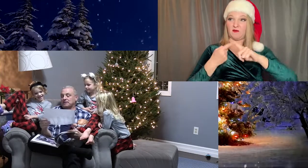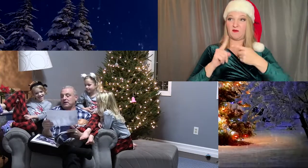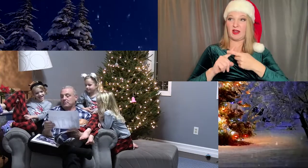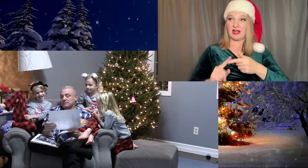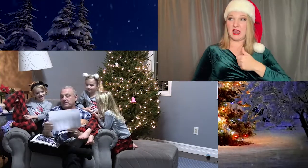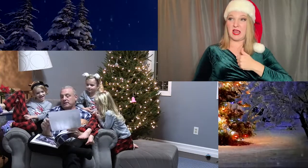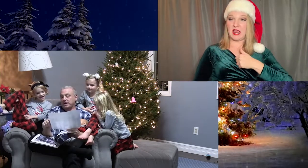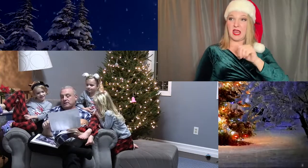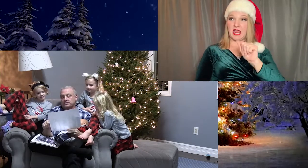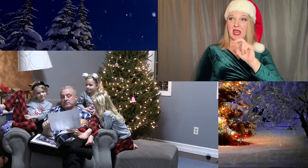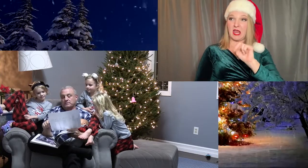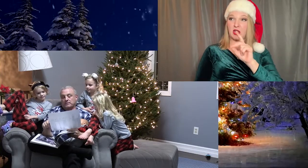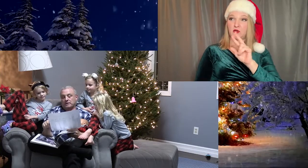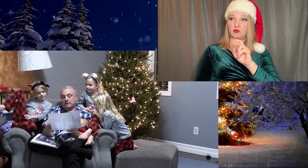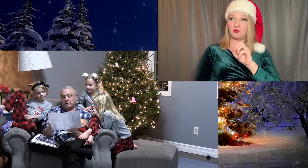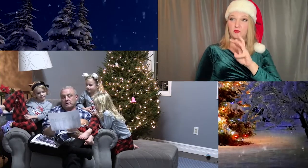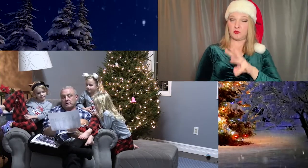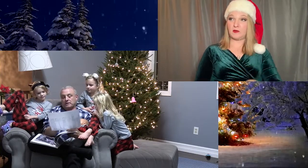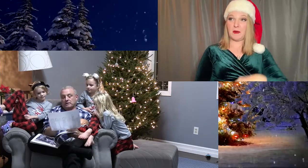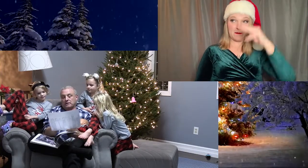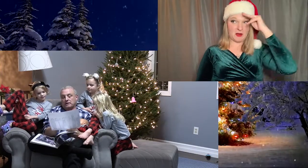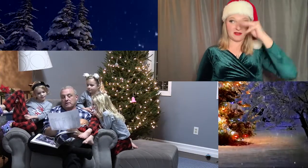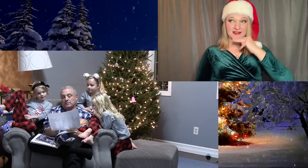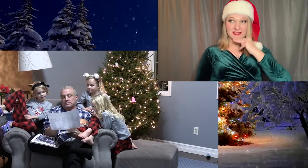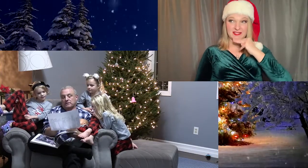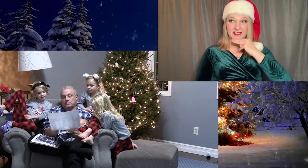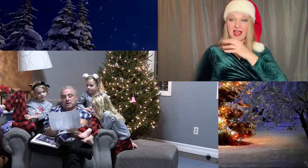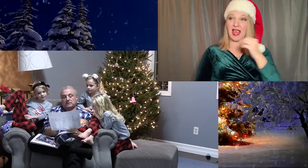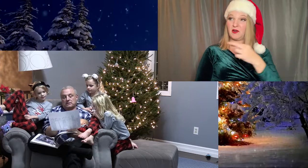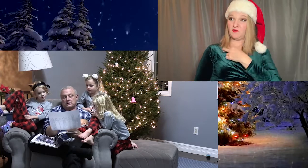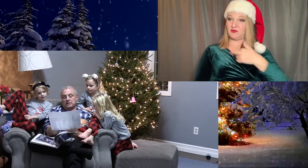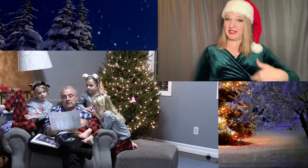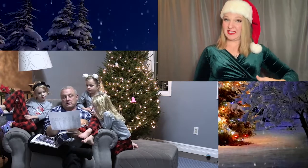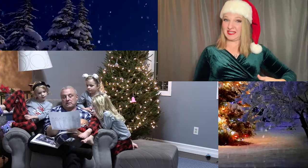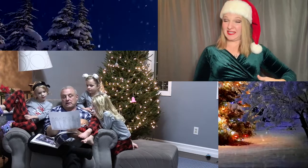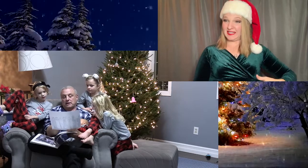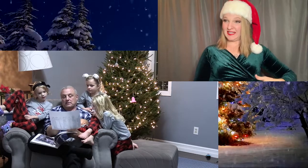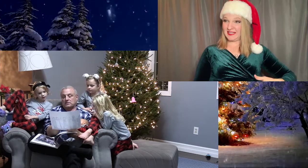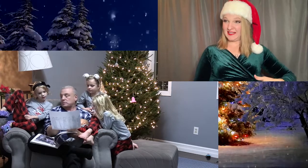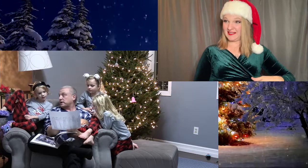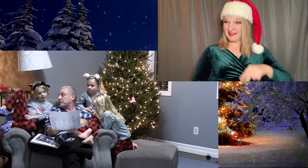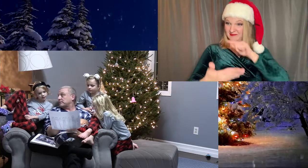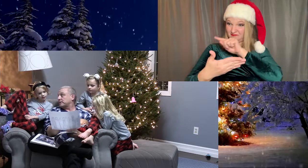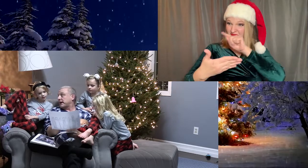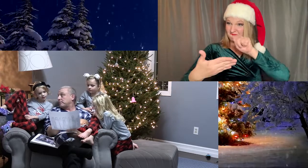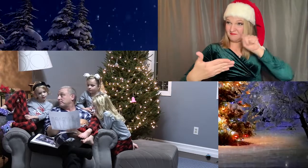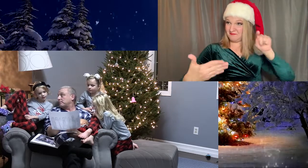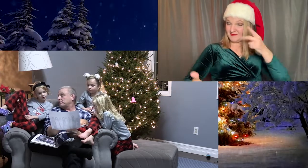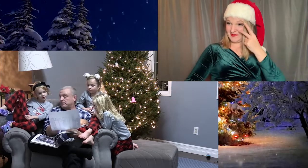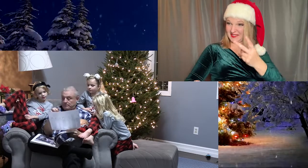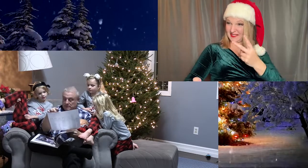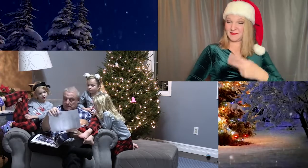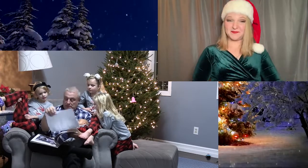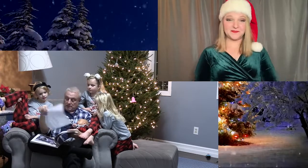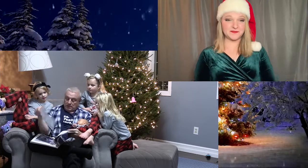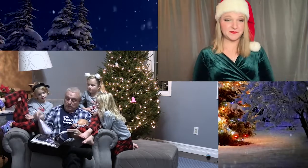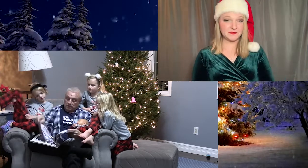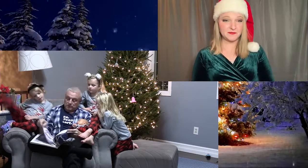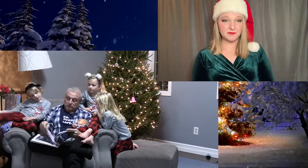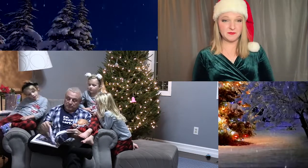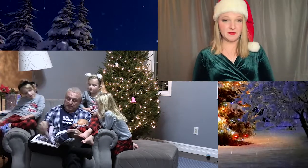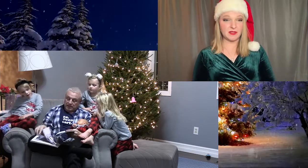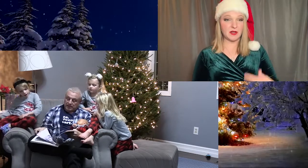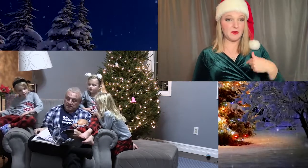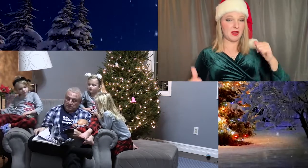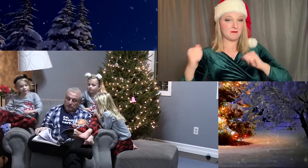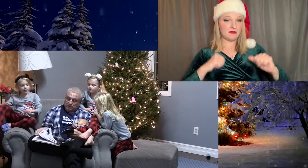And you see Grandpa's friend Andrew? And Grandpa's friend Monty. And there's Ricky from camp. And we